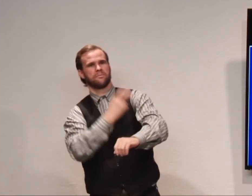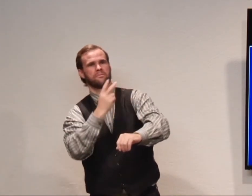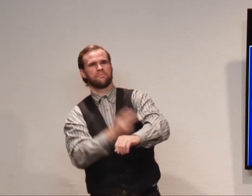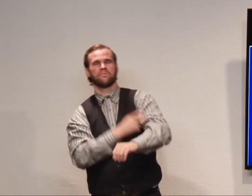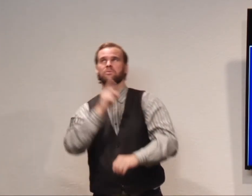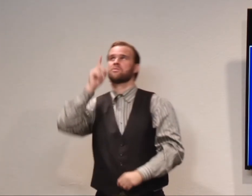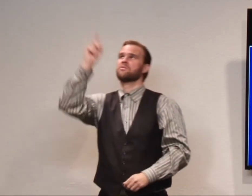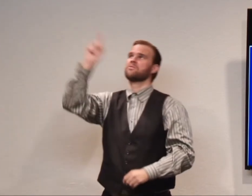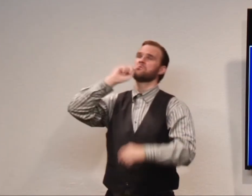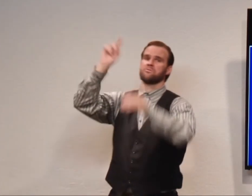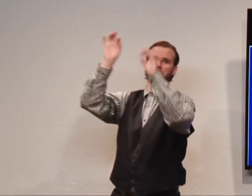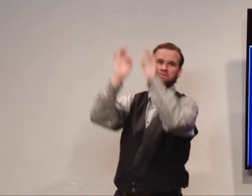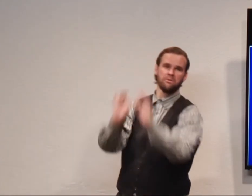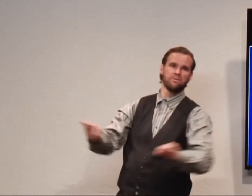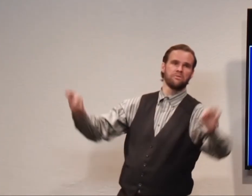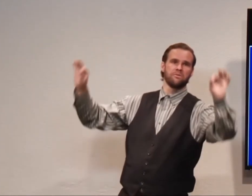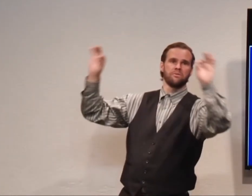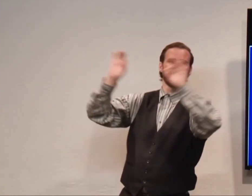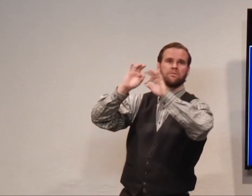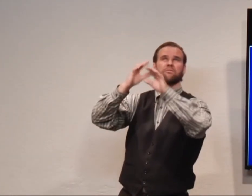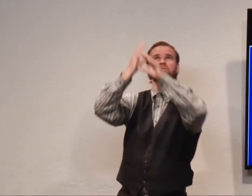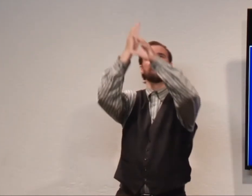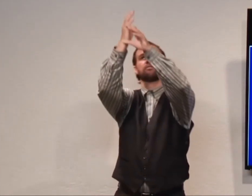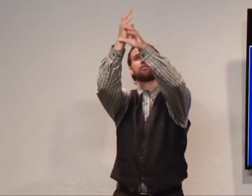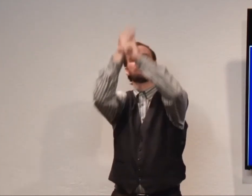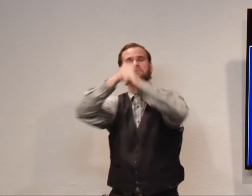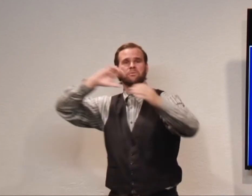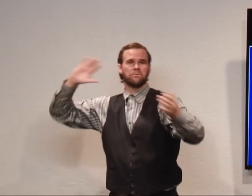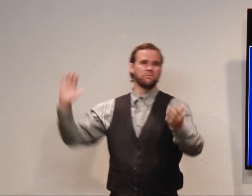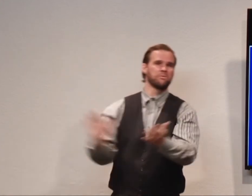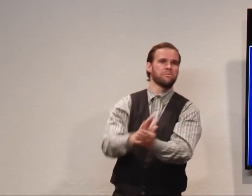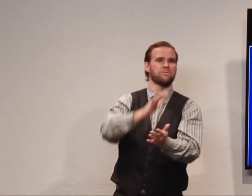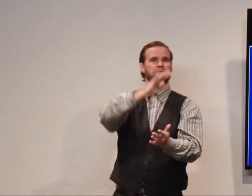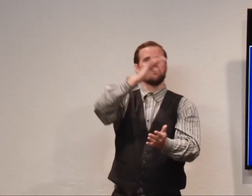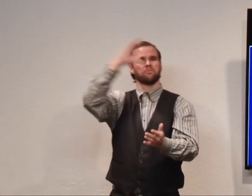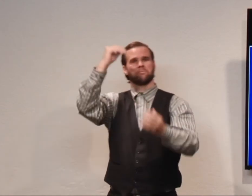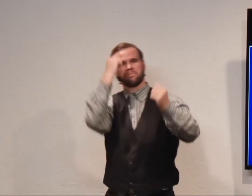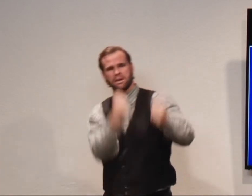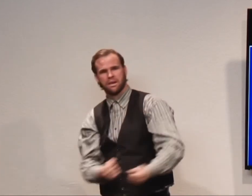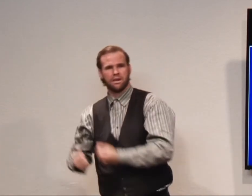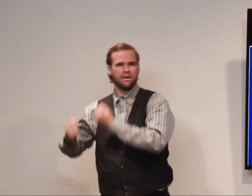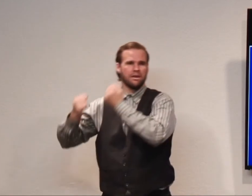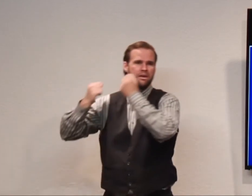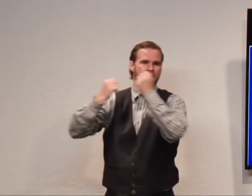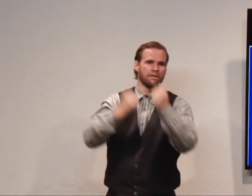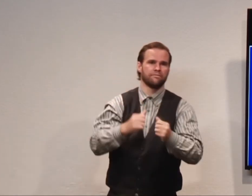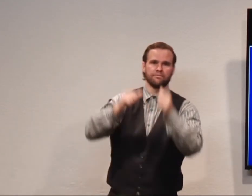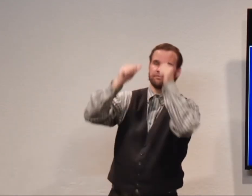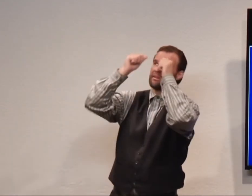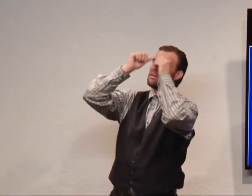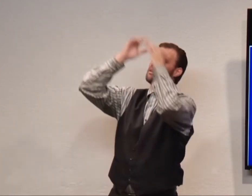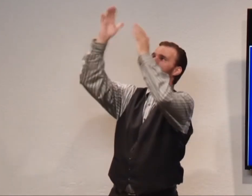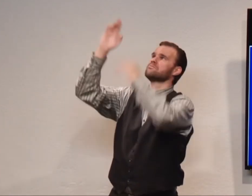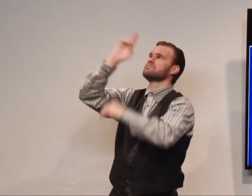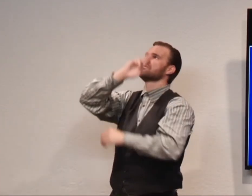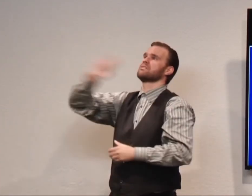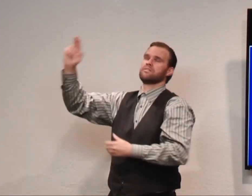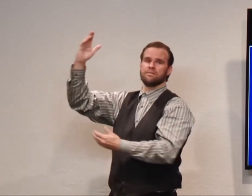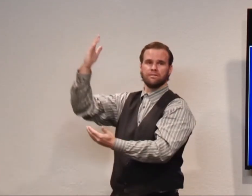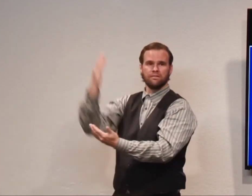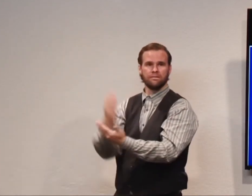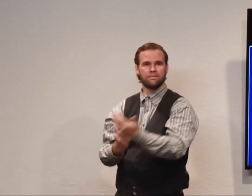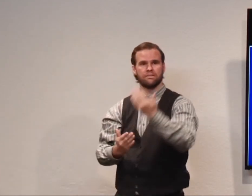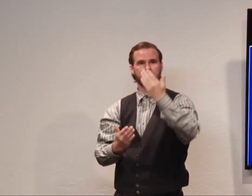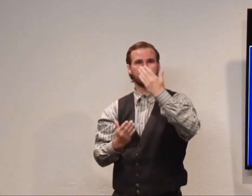worthy to receive glory and power at the Father's right hand. For thou hast redeemed us,